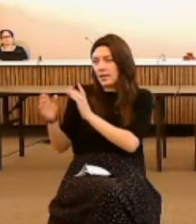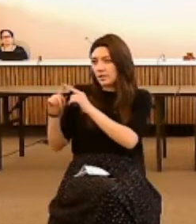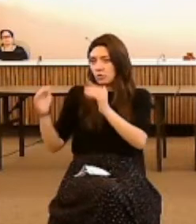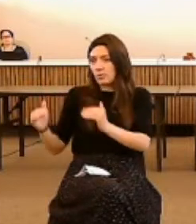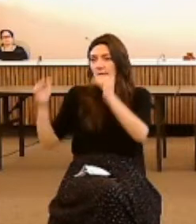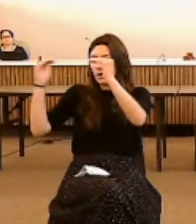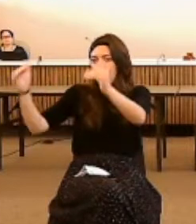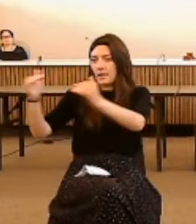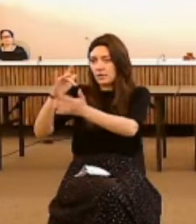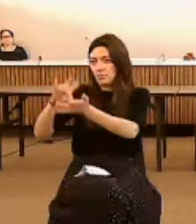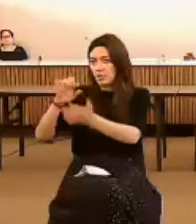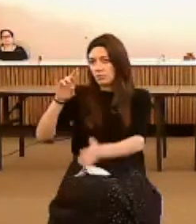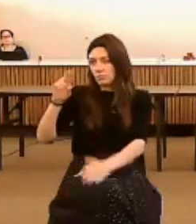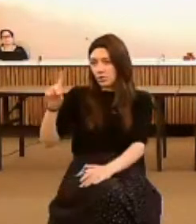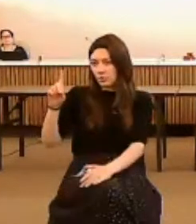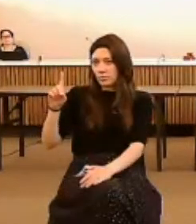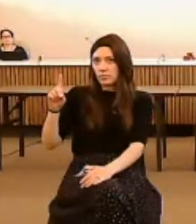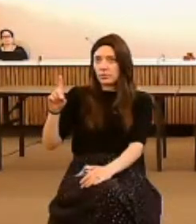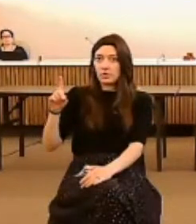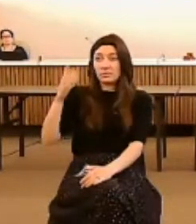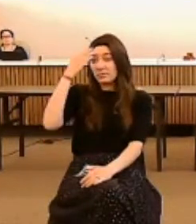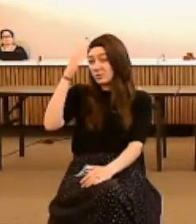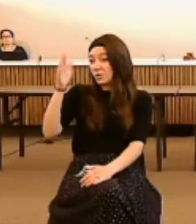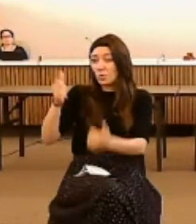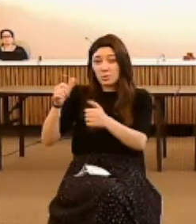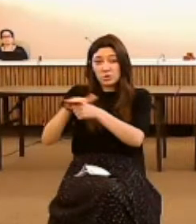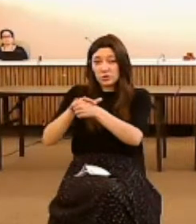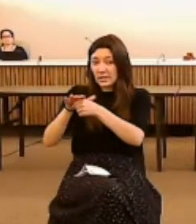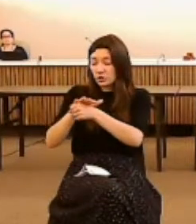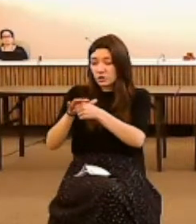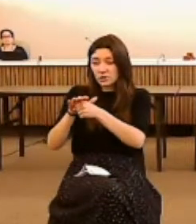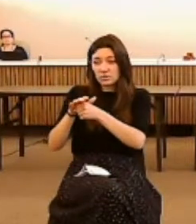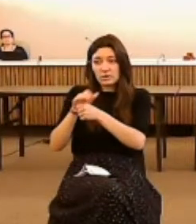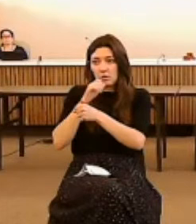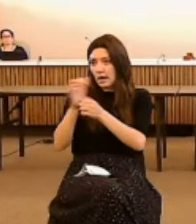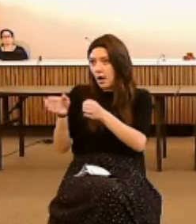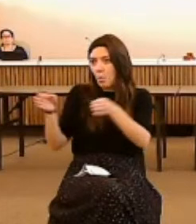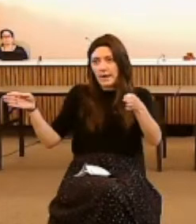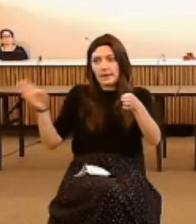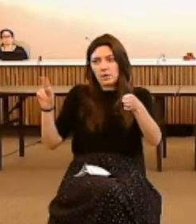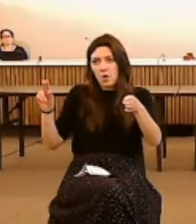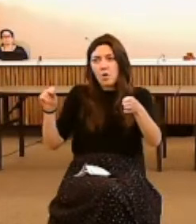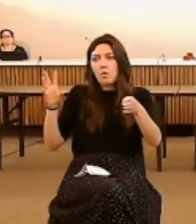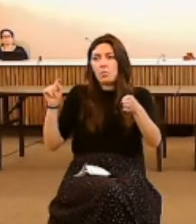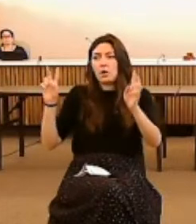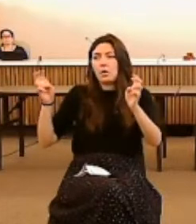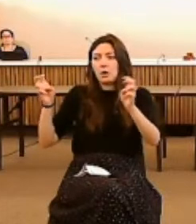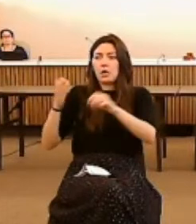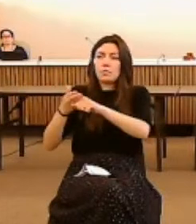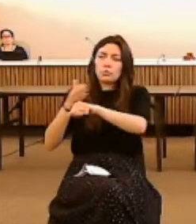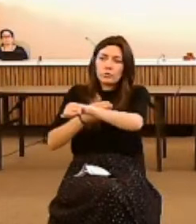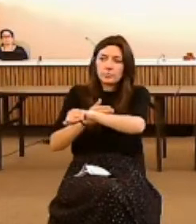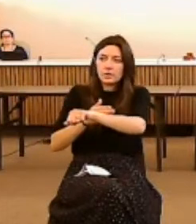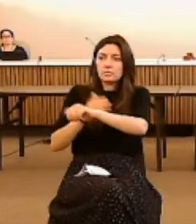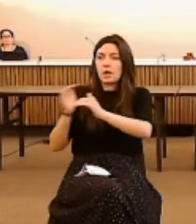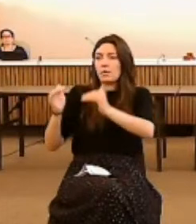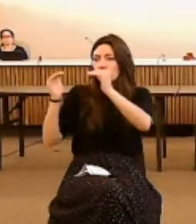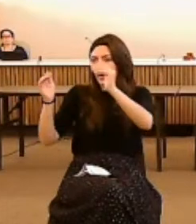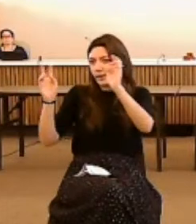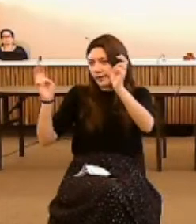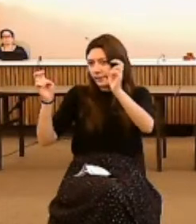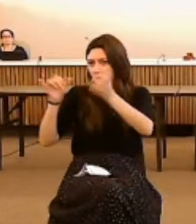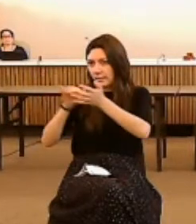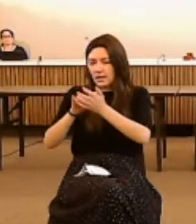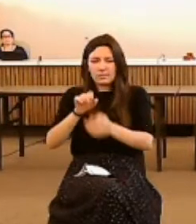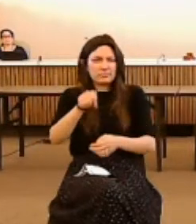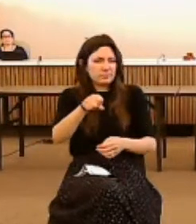this section. Don't know what stage they are yet. They're certainly not widening it any further, but just some improvements, upgrades, better shoulders and such. Yeah, I was gonna say